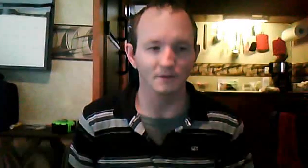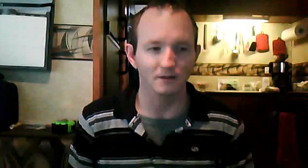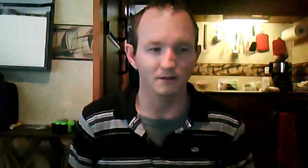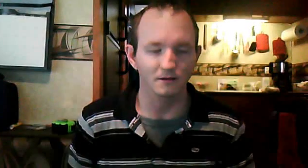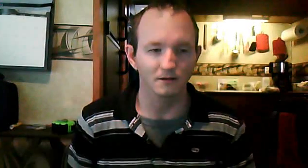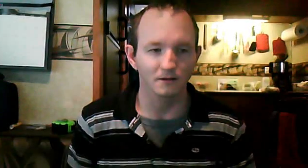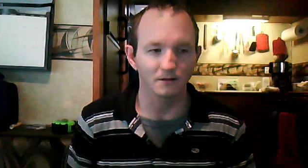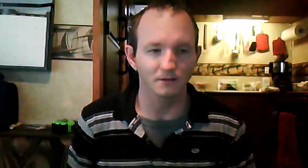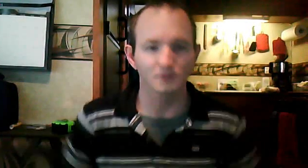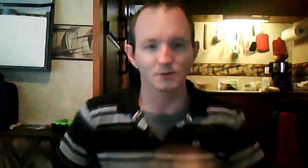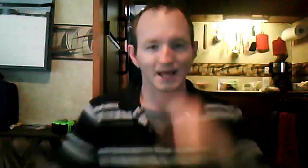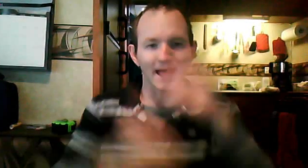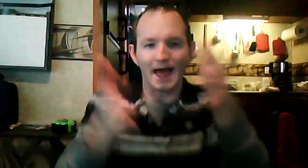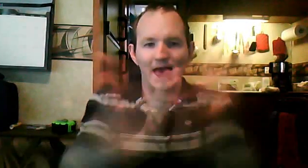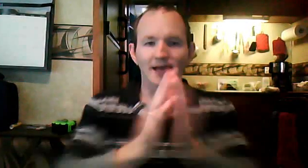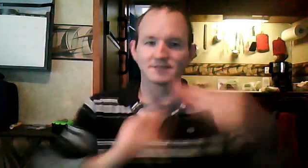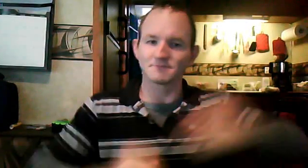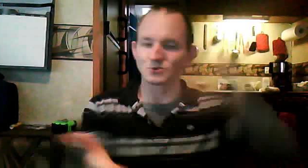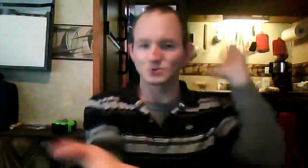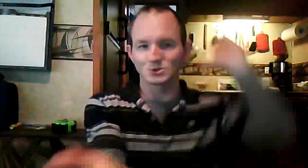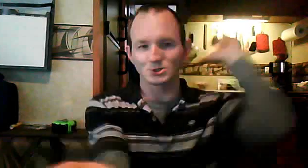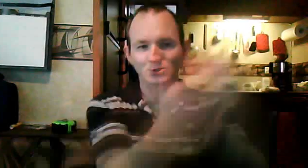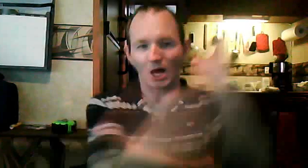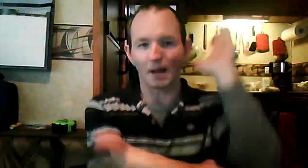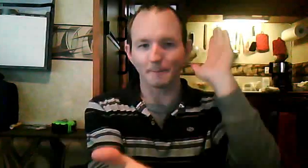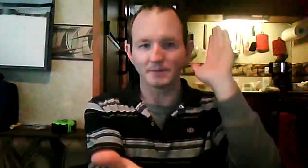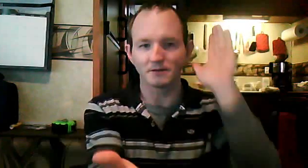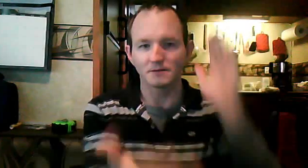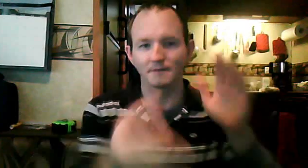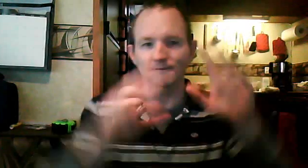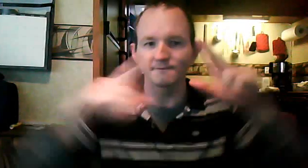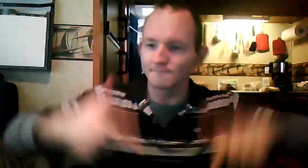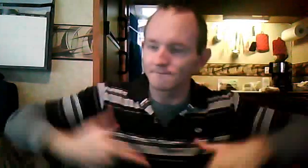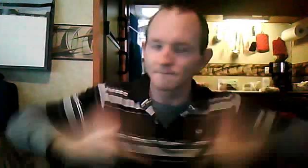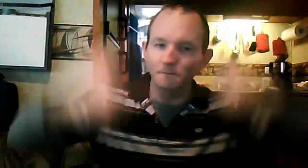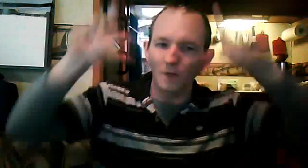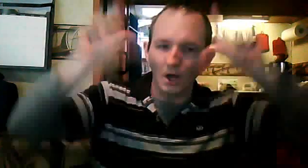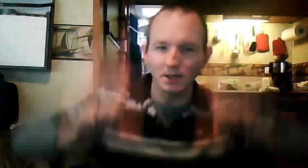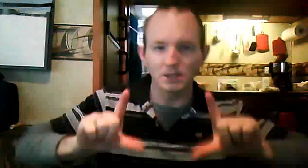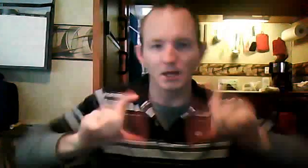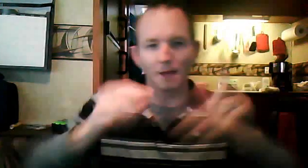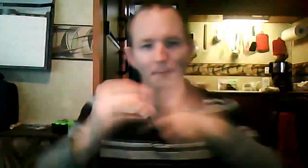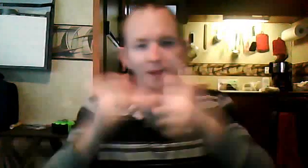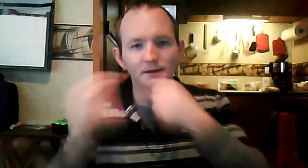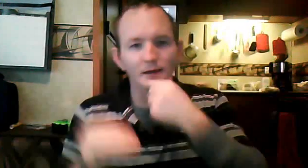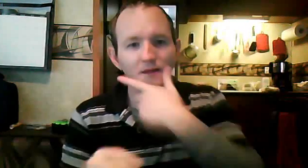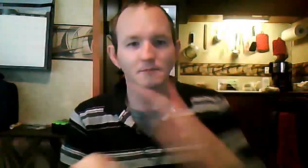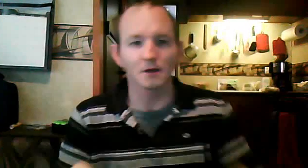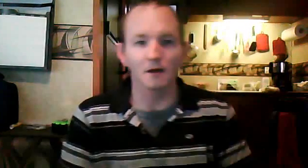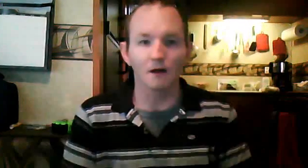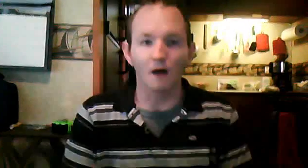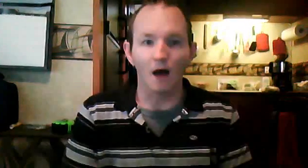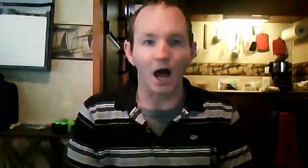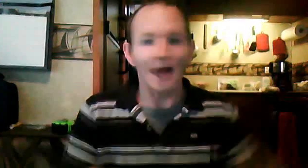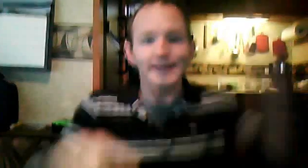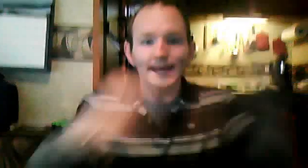wait wait wait wait wait wait there look look look look at this here he's got about 18 peas